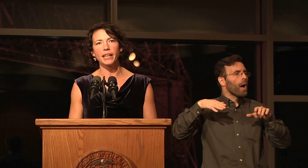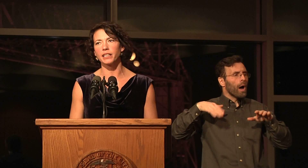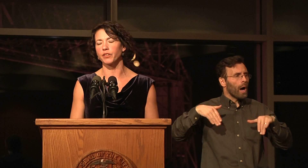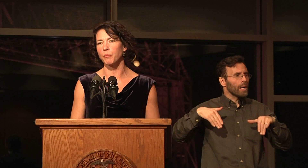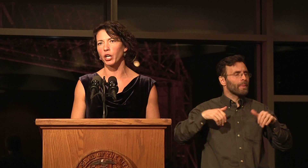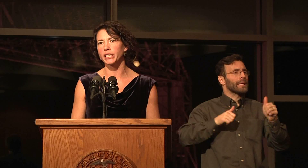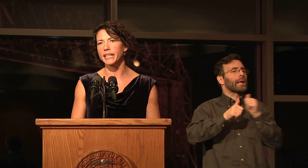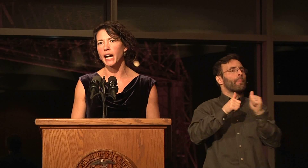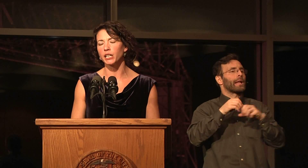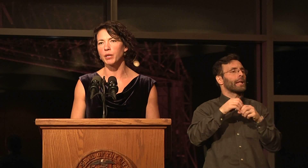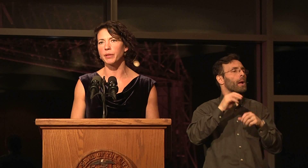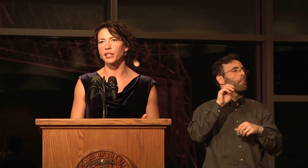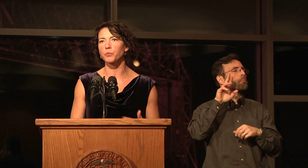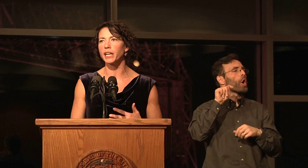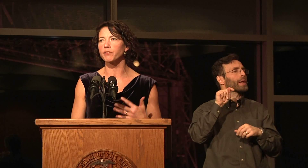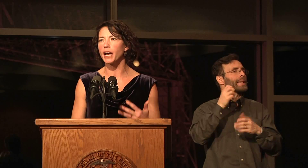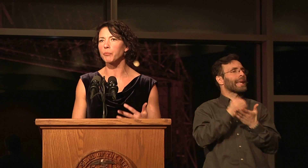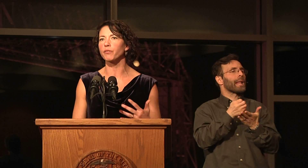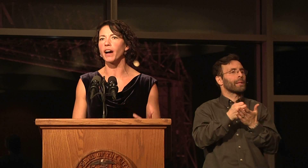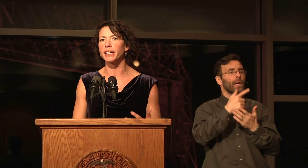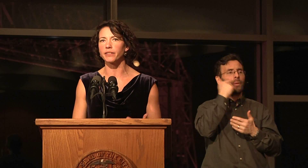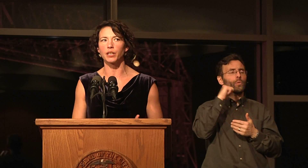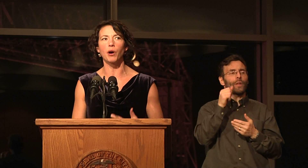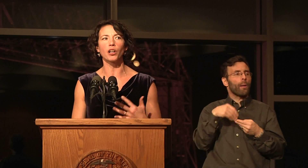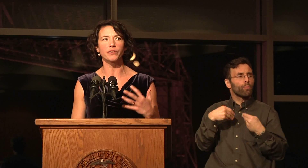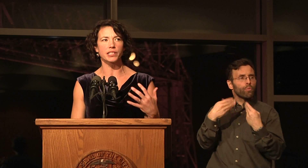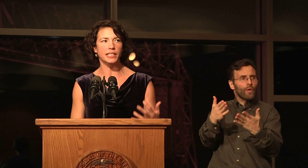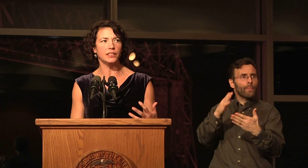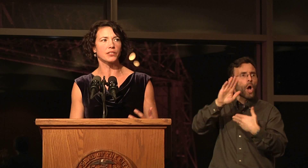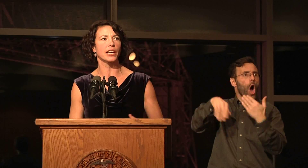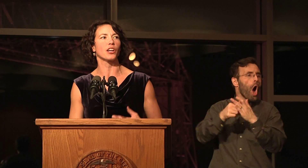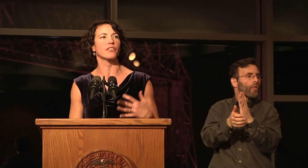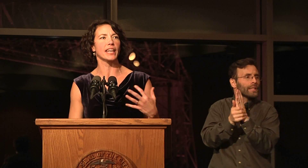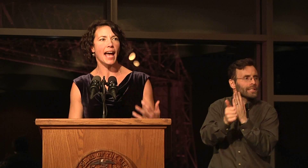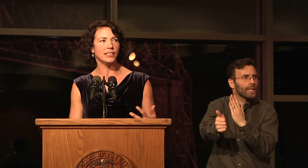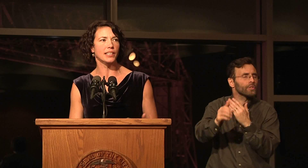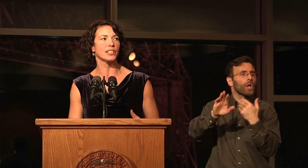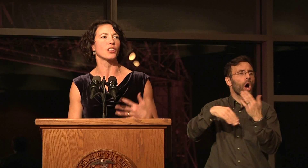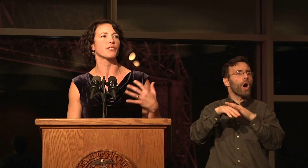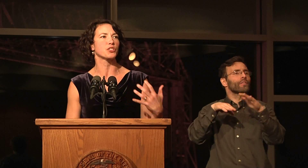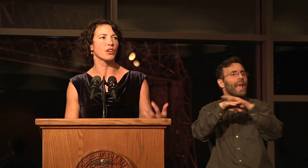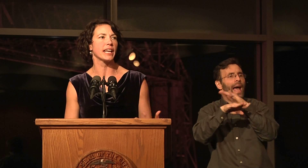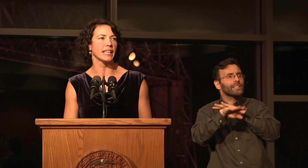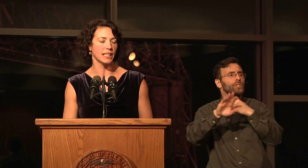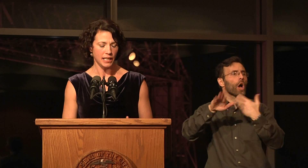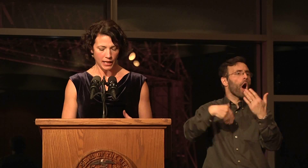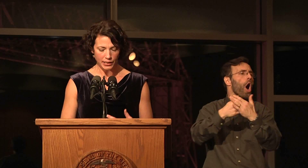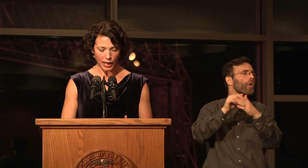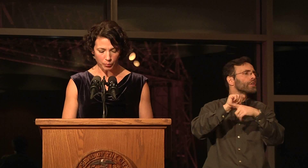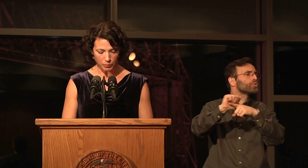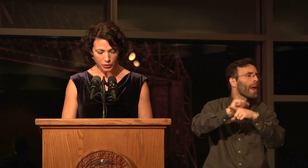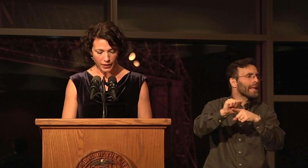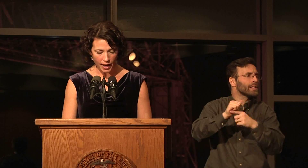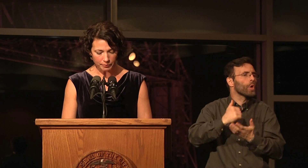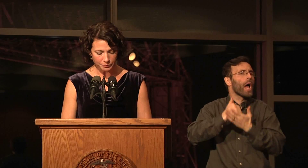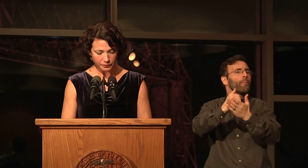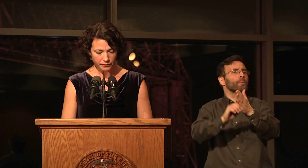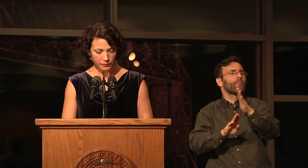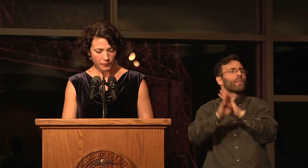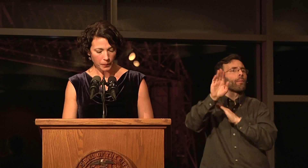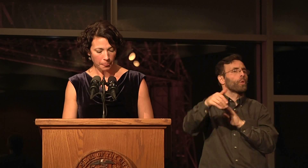be competitive in a market economy because we have not provided them all of the skills and all of the access and all of the training to help them do